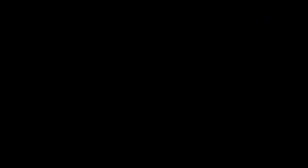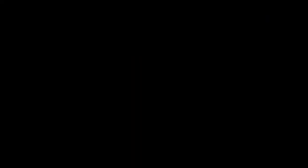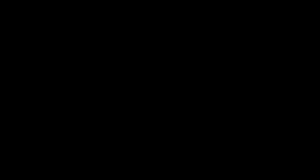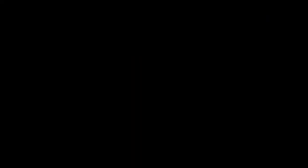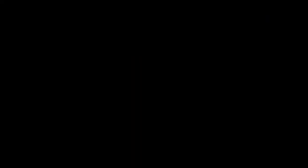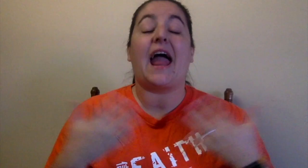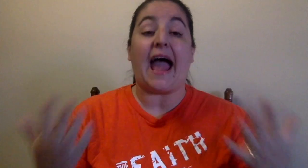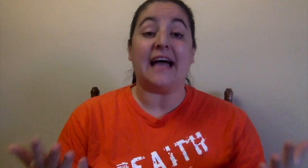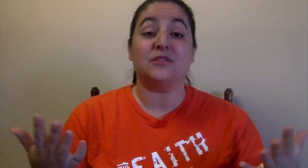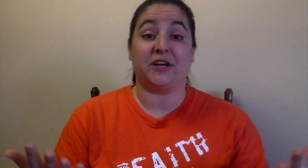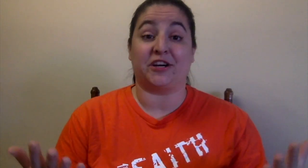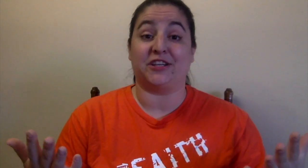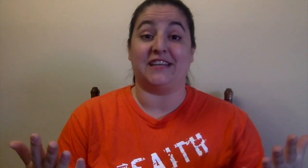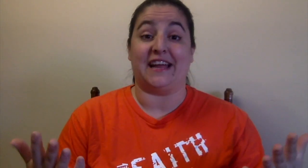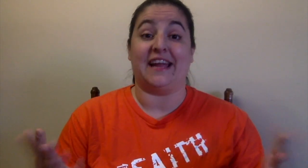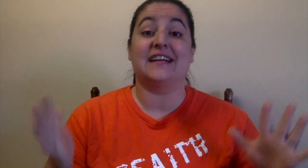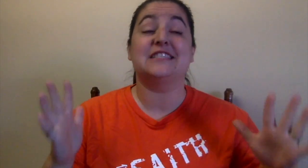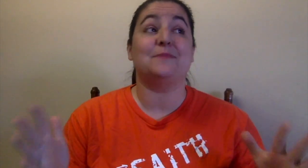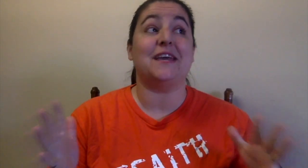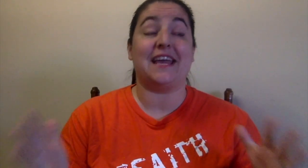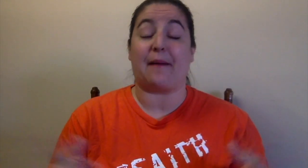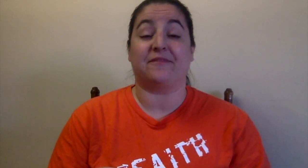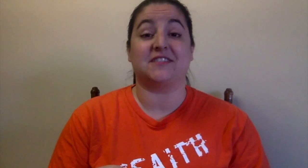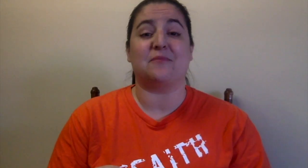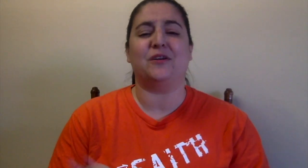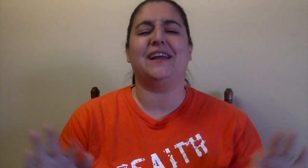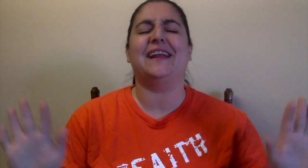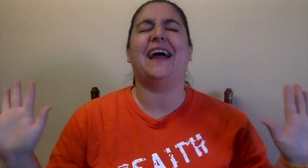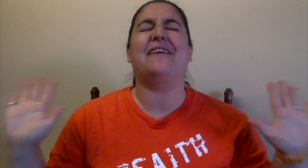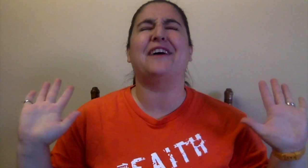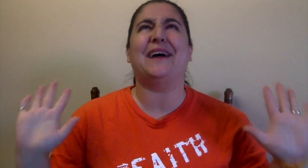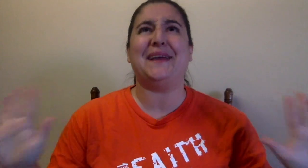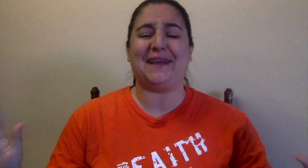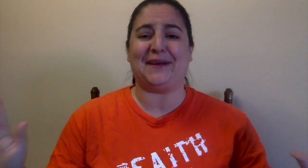Zeke. Thanks for joining us in the Story Lab. See you next time.